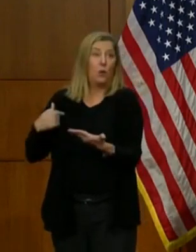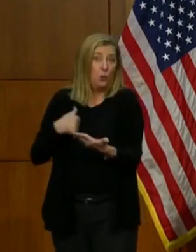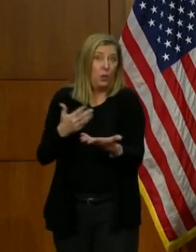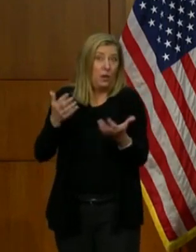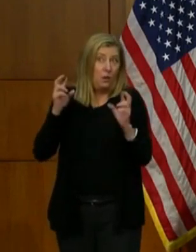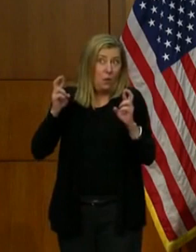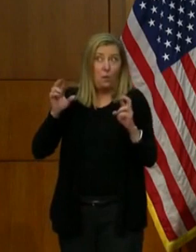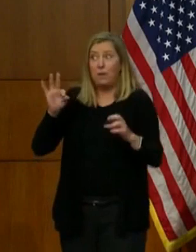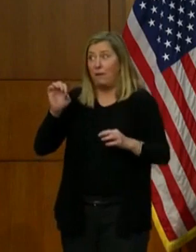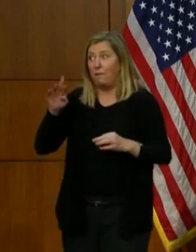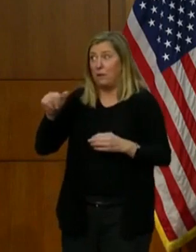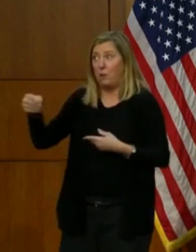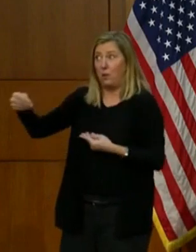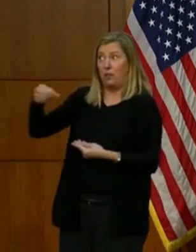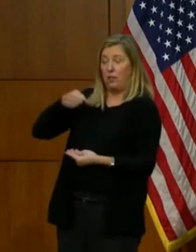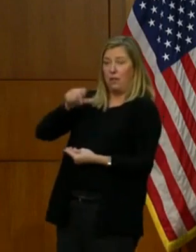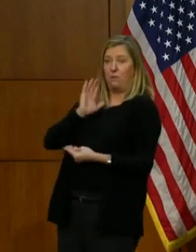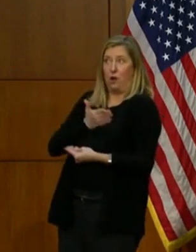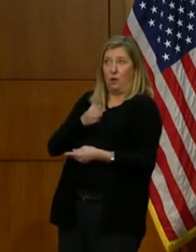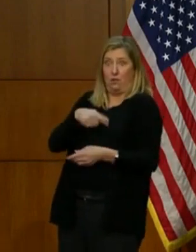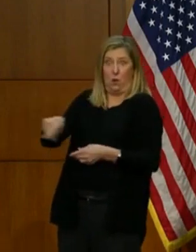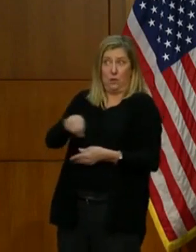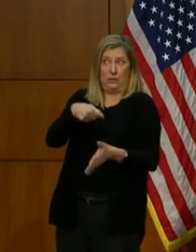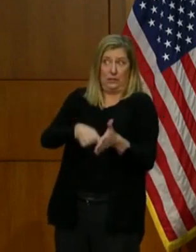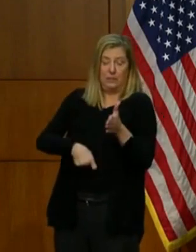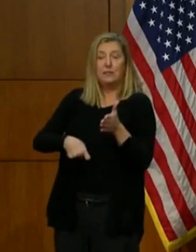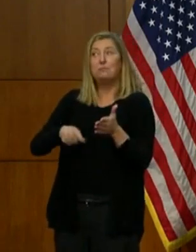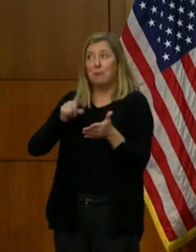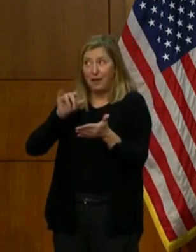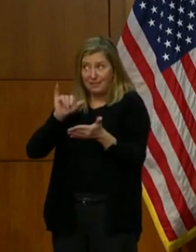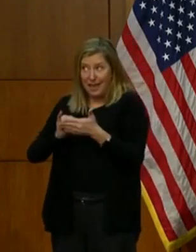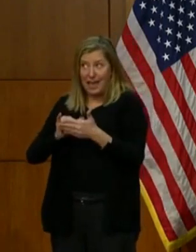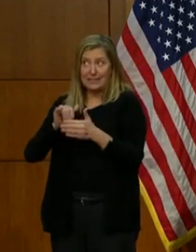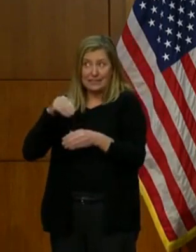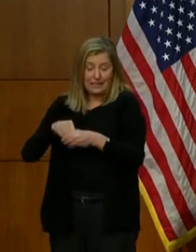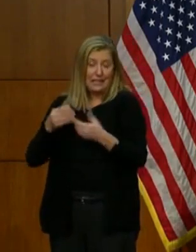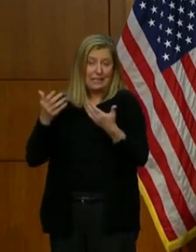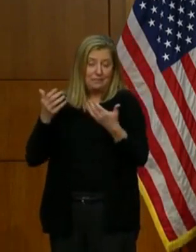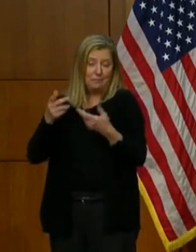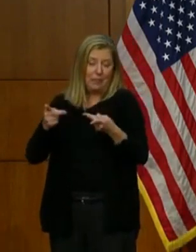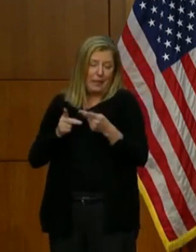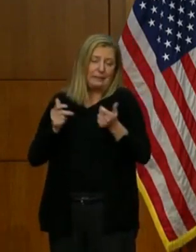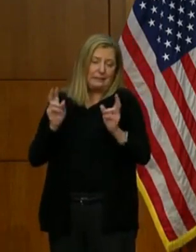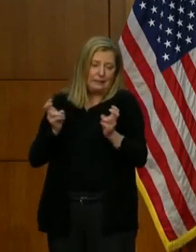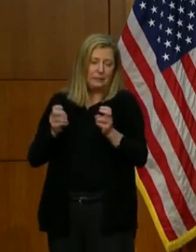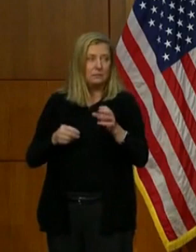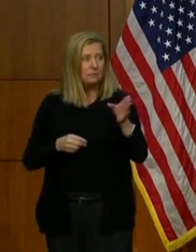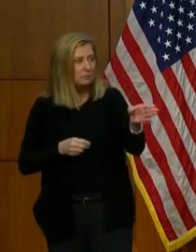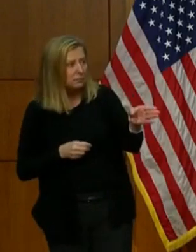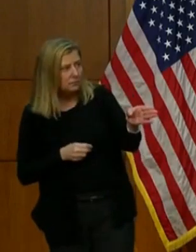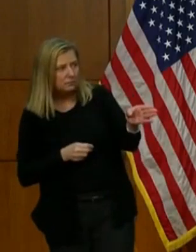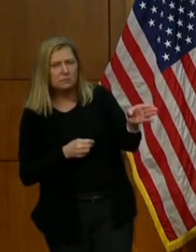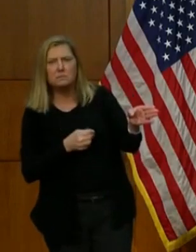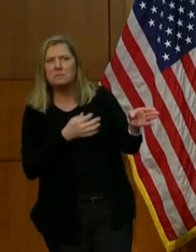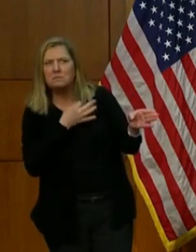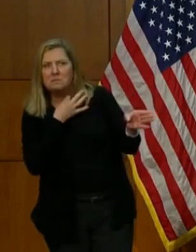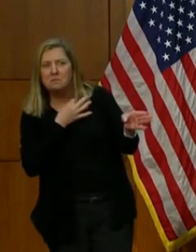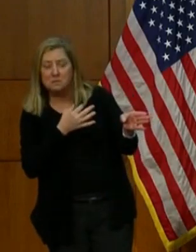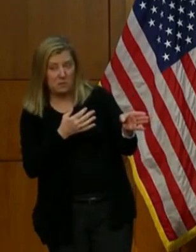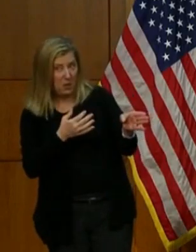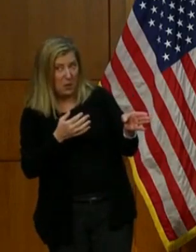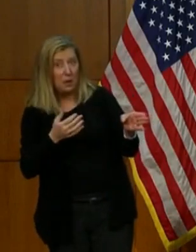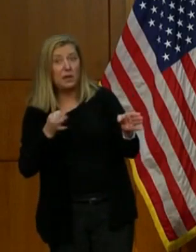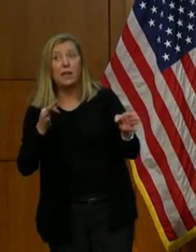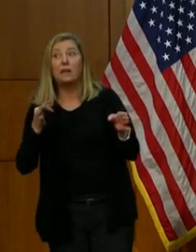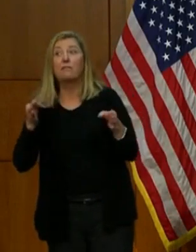But so that is a process that is in place. There's no real timeline for when some Virginians, who've already